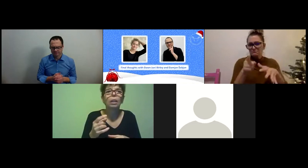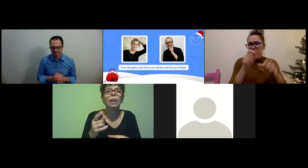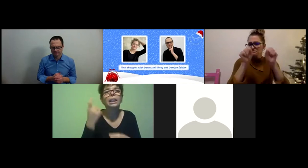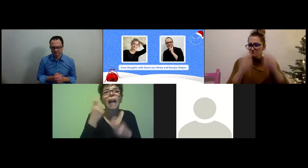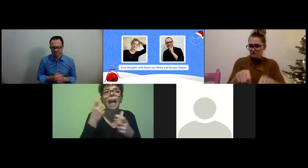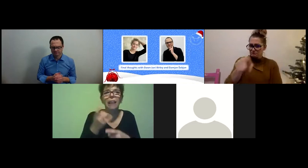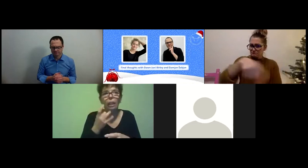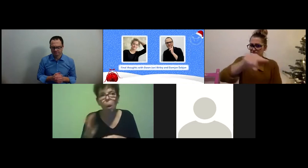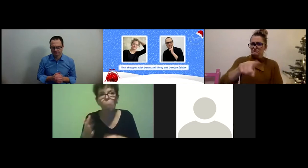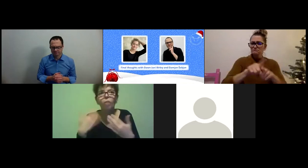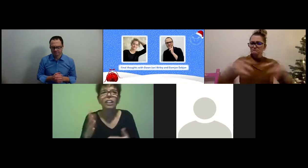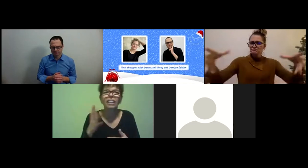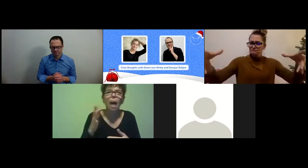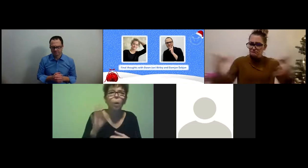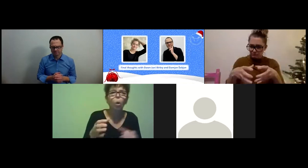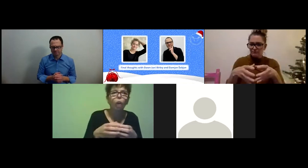lot.